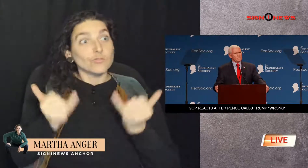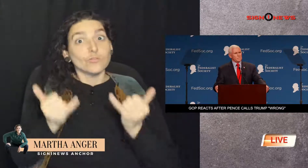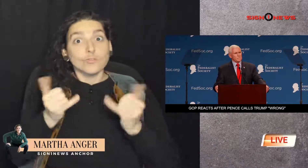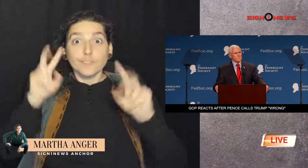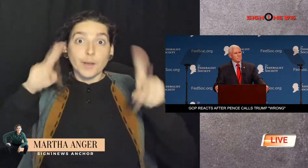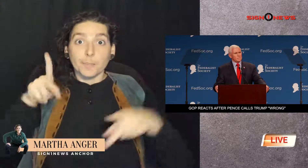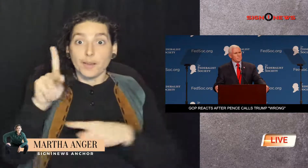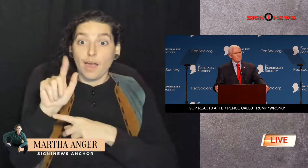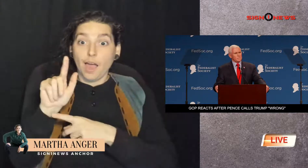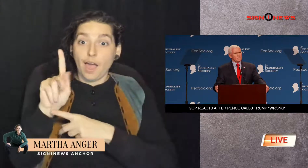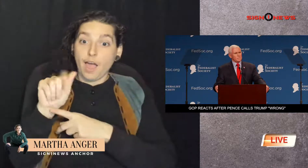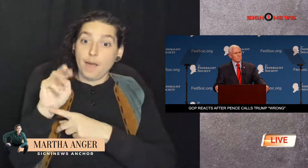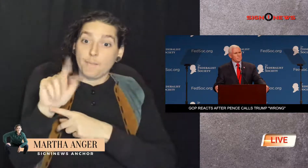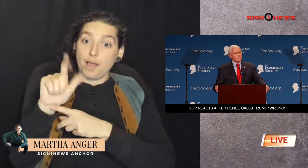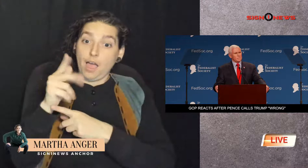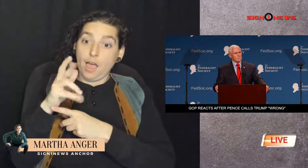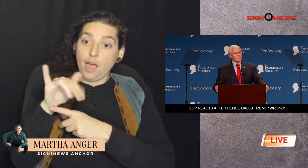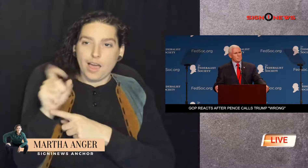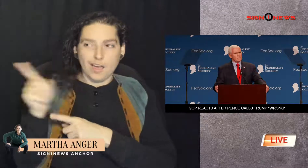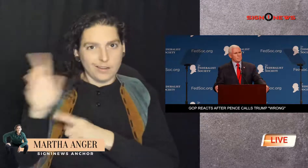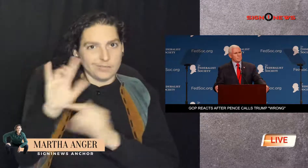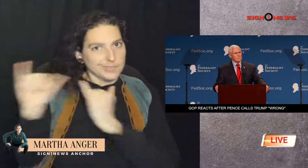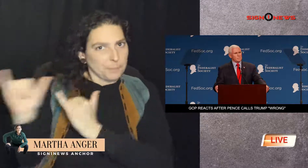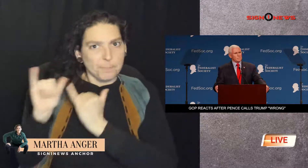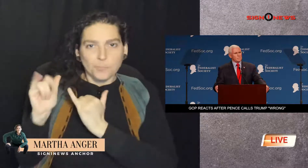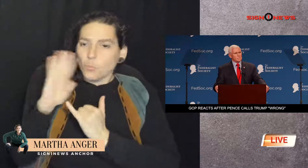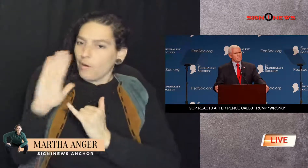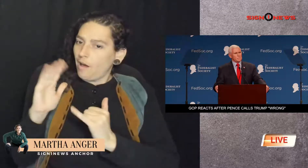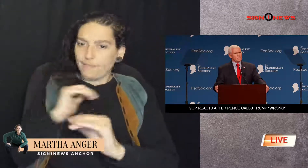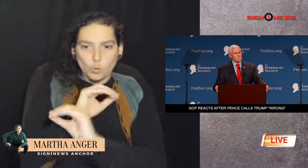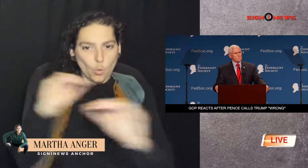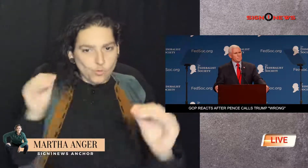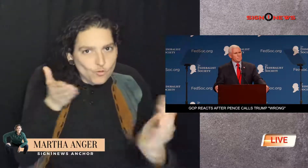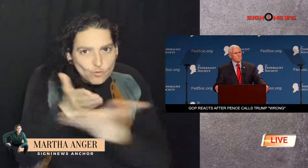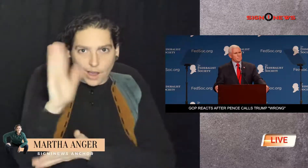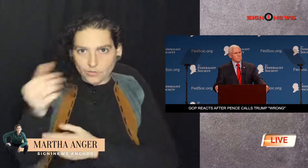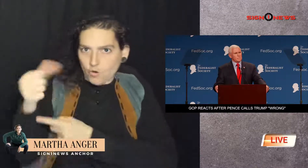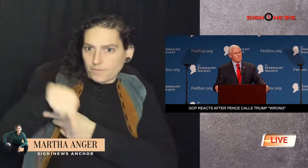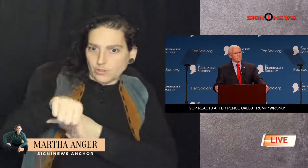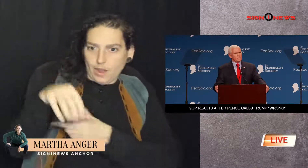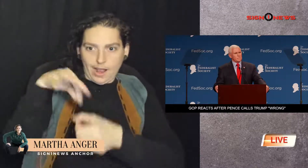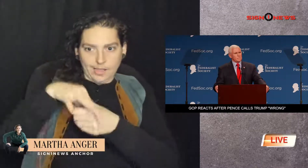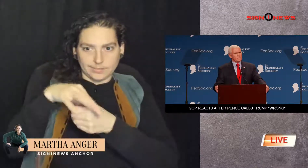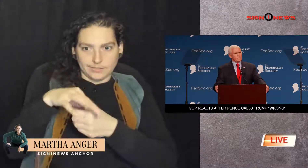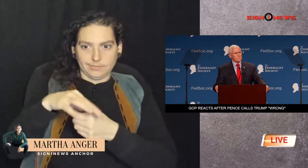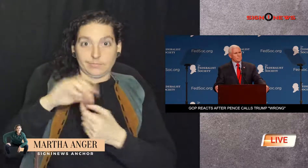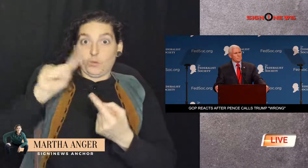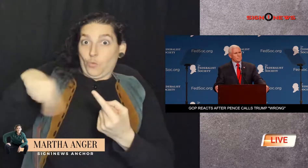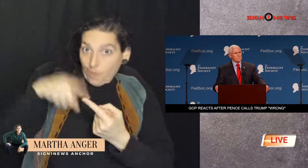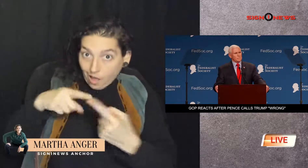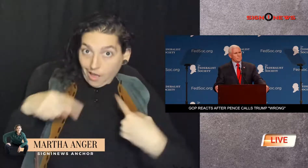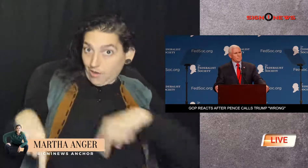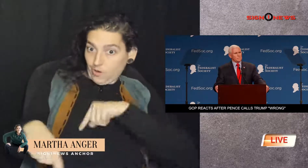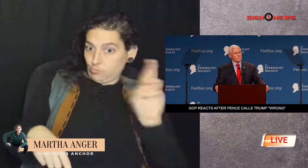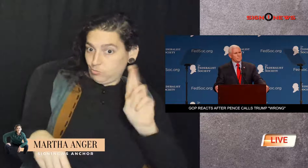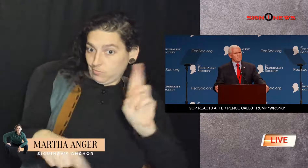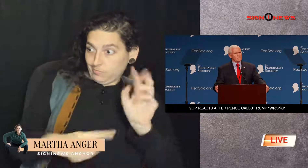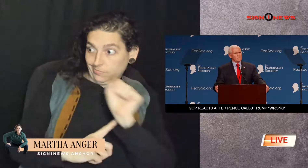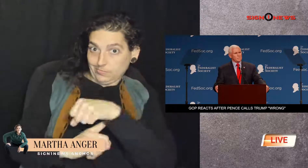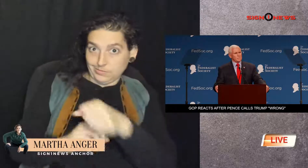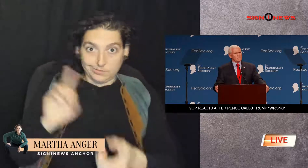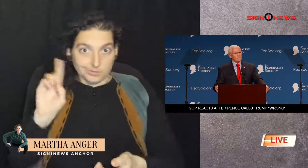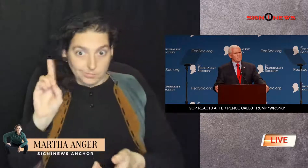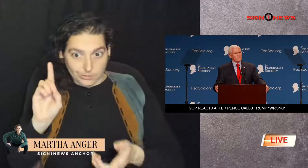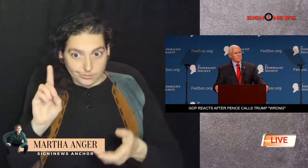election. And current Vice President Kamala Harris will have no right to overturn the election